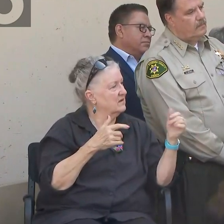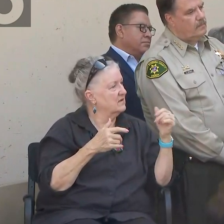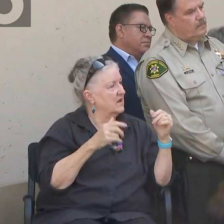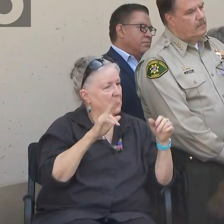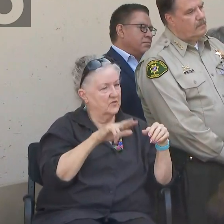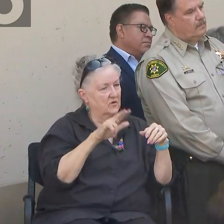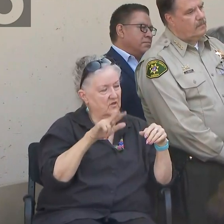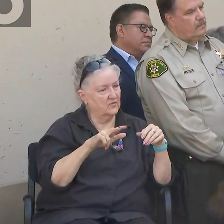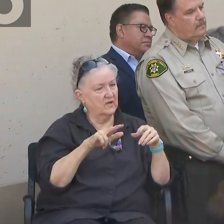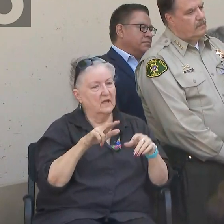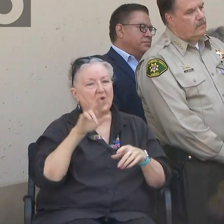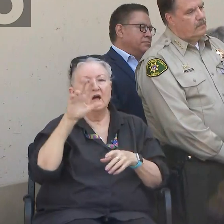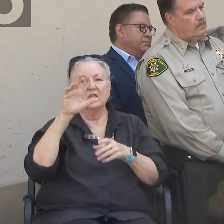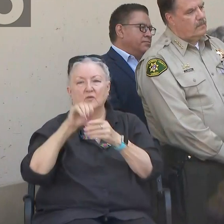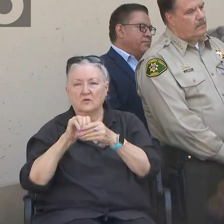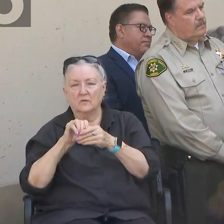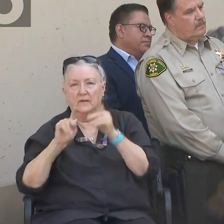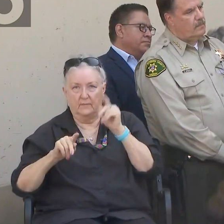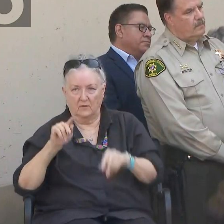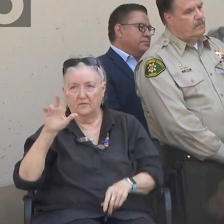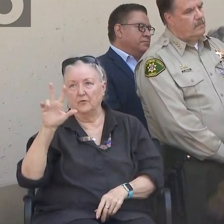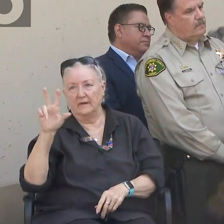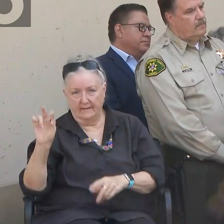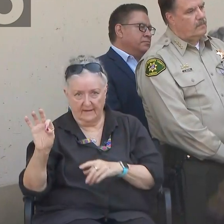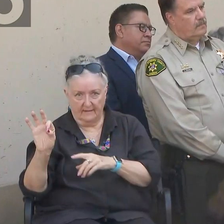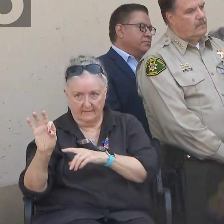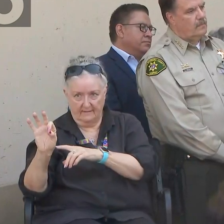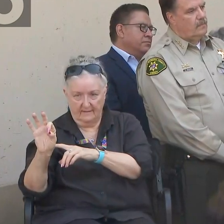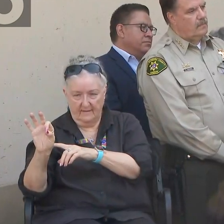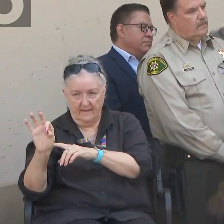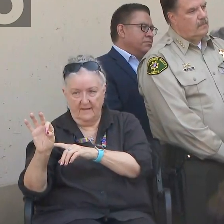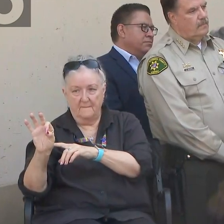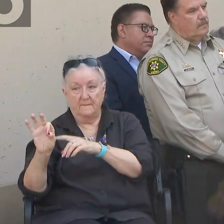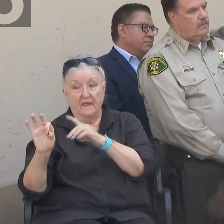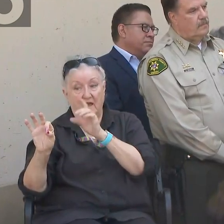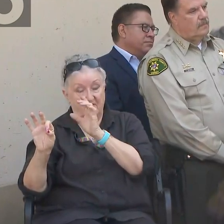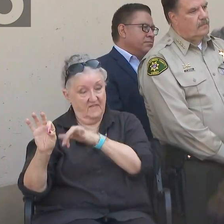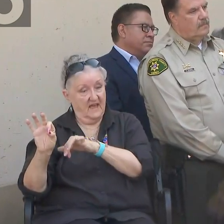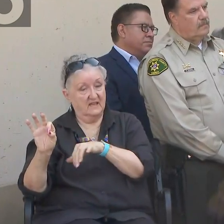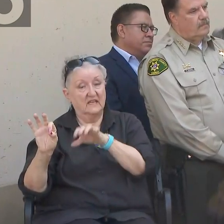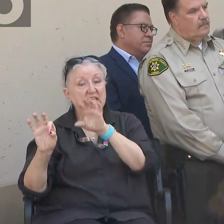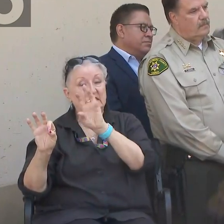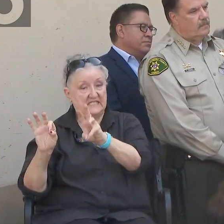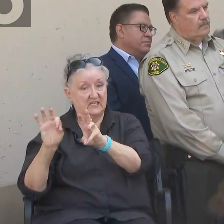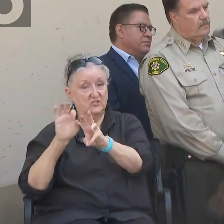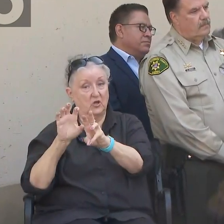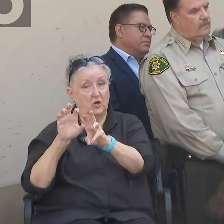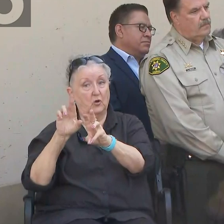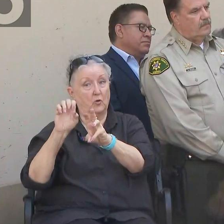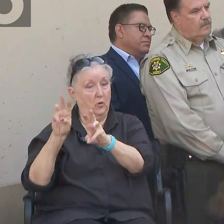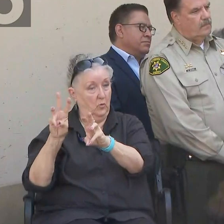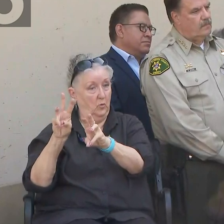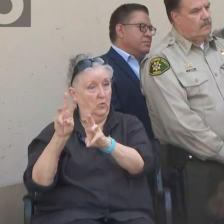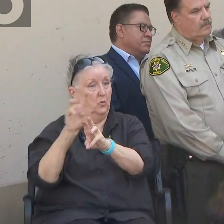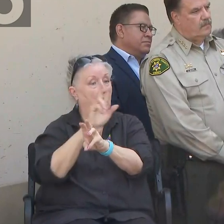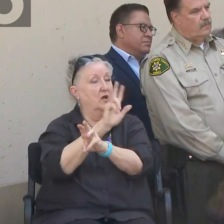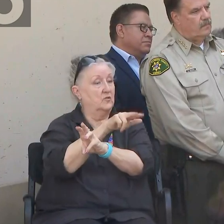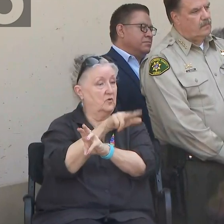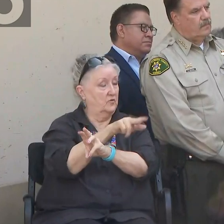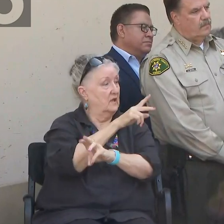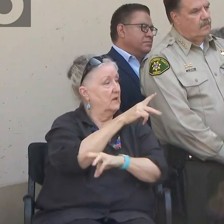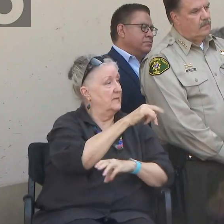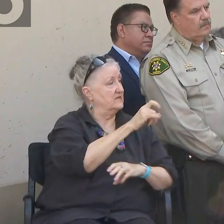So it's a total of 39 people on board. Of that are 6 crew members and 33